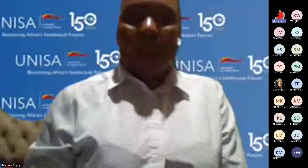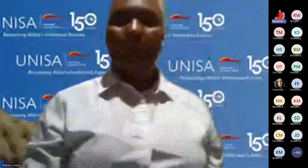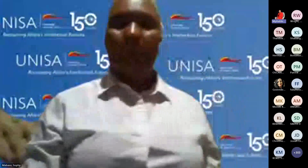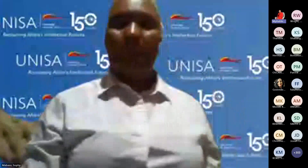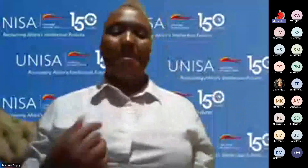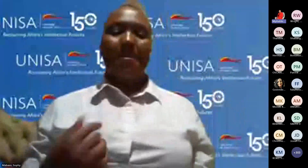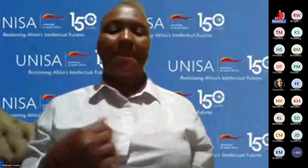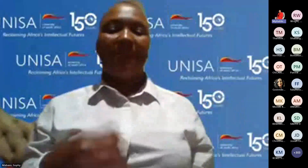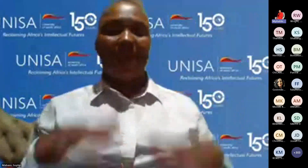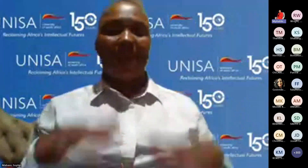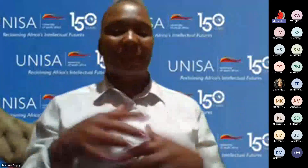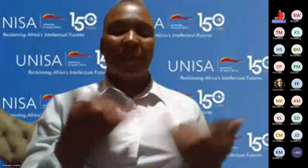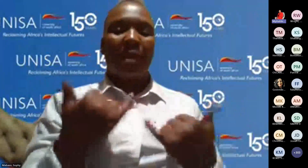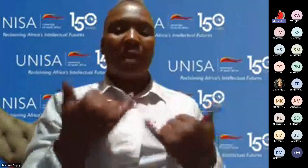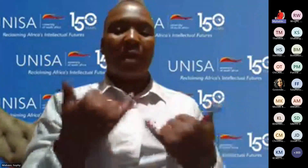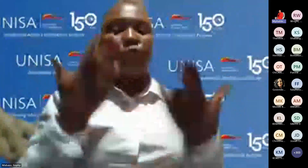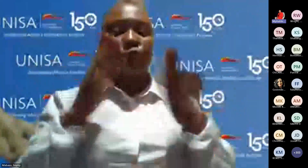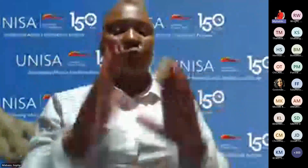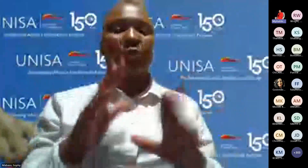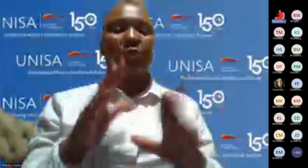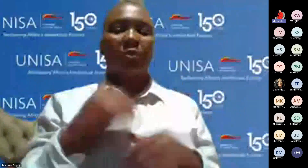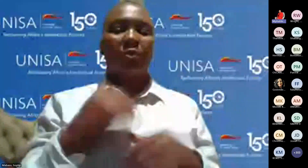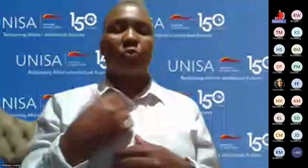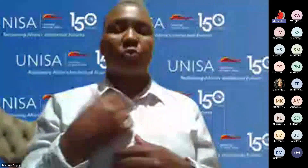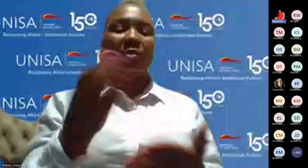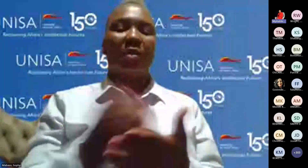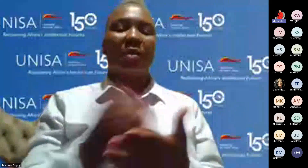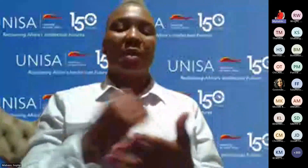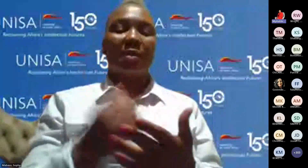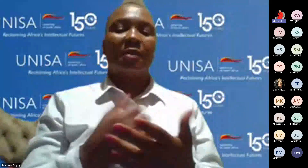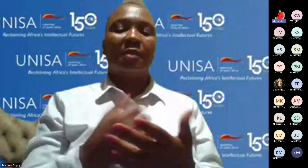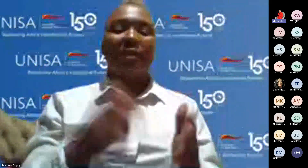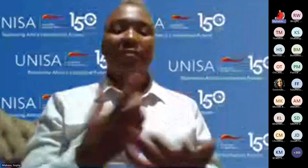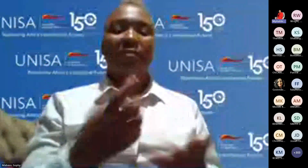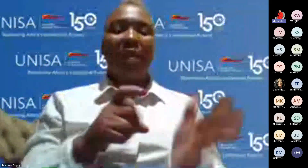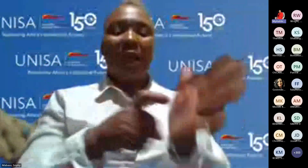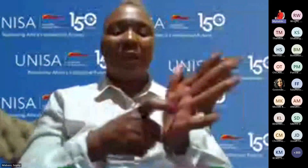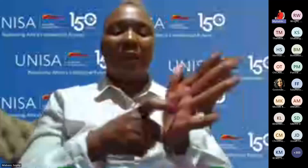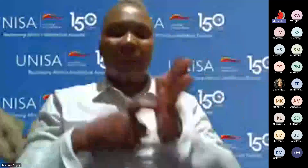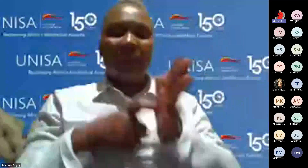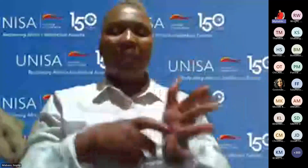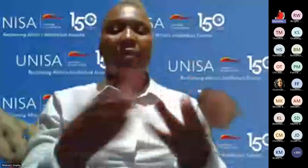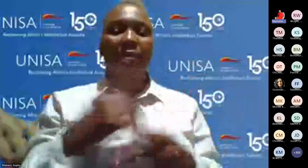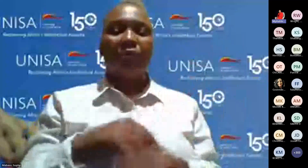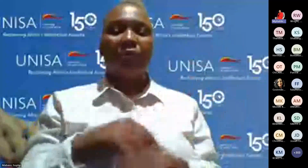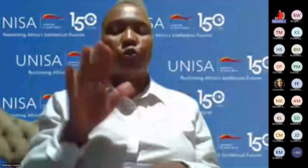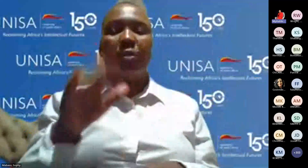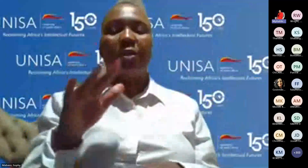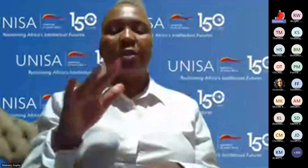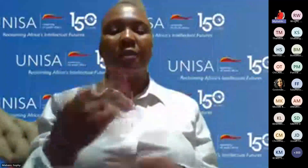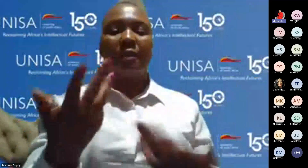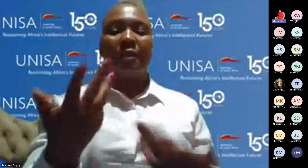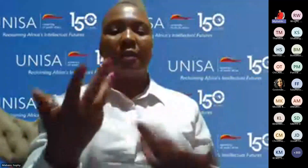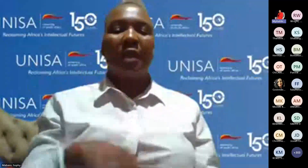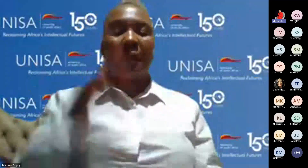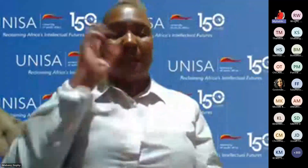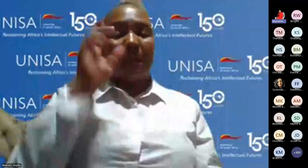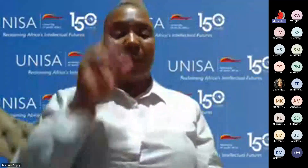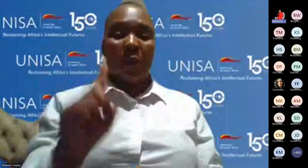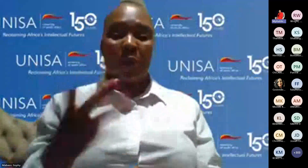afraid when now students will just take an advantage that something will be automatic. colleagues,